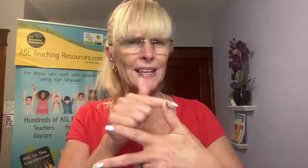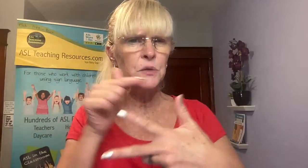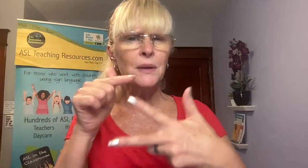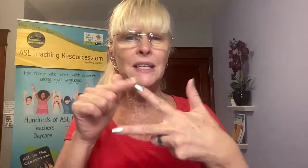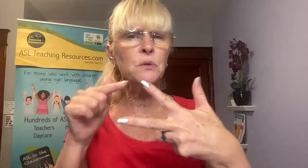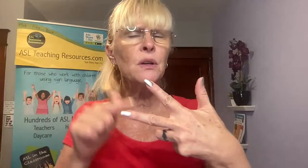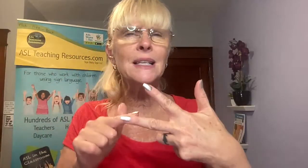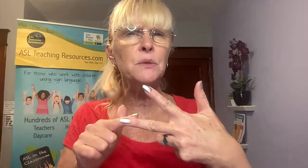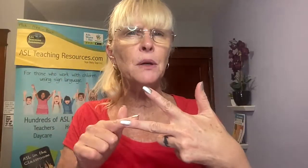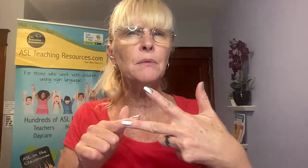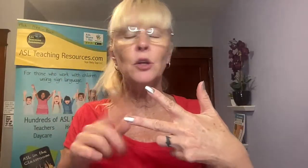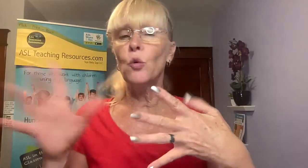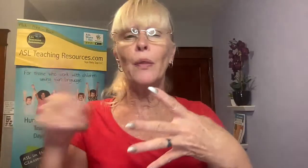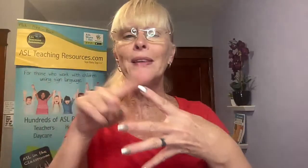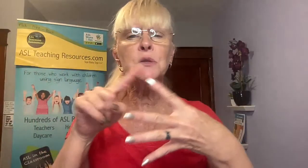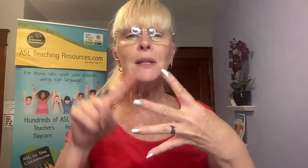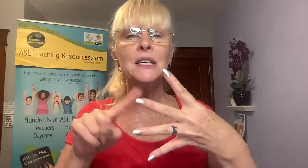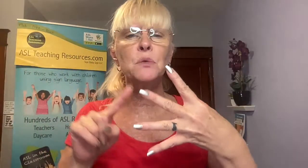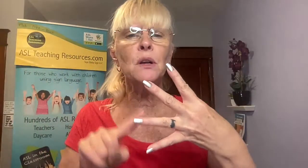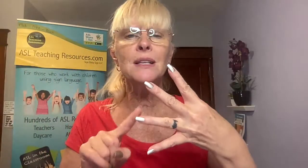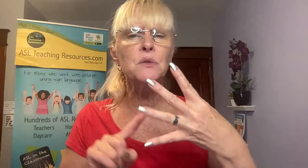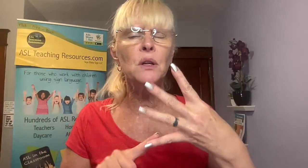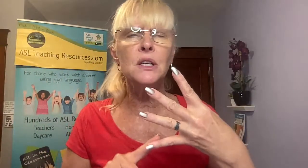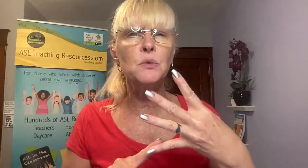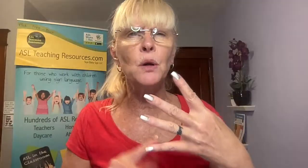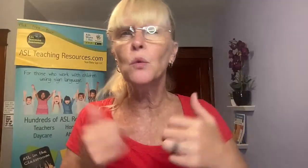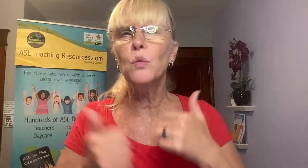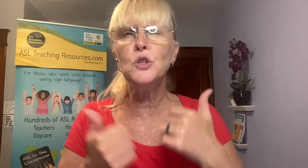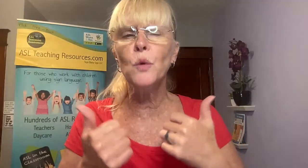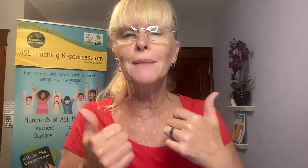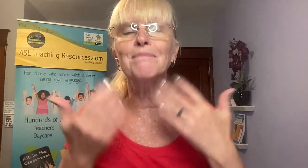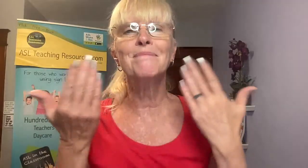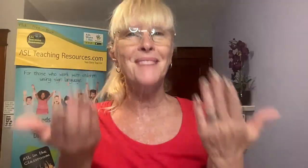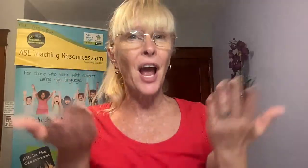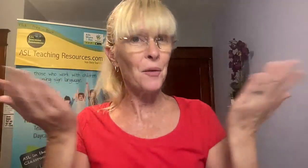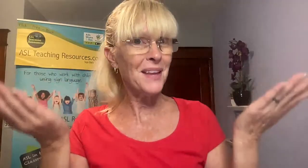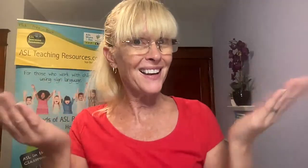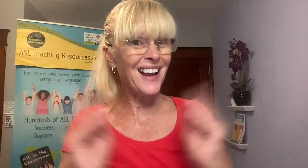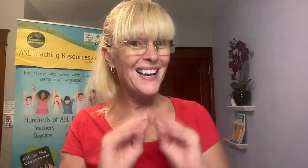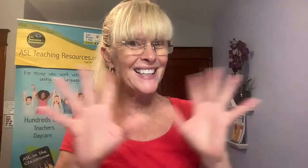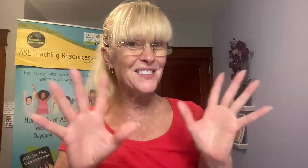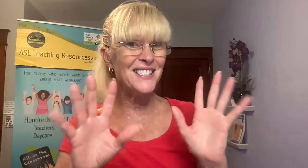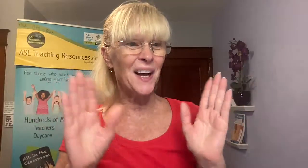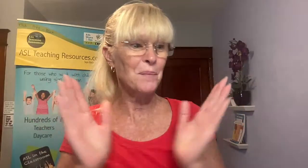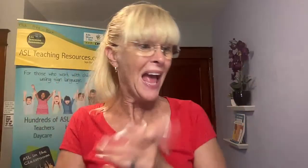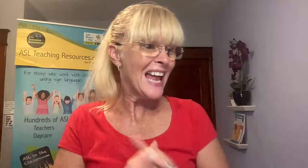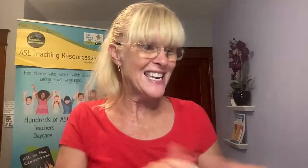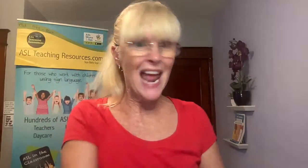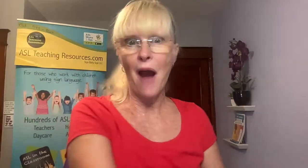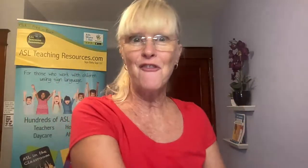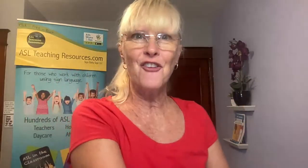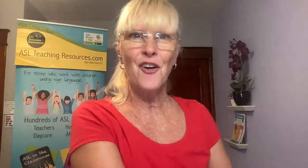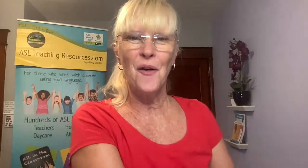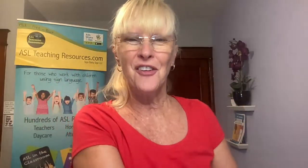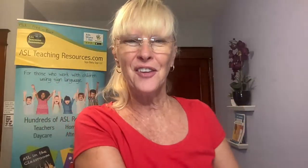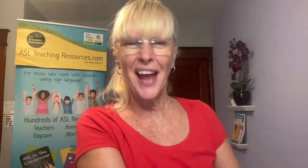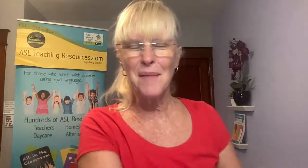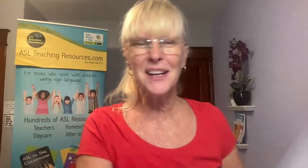one, or this one? You want this one, or this one, or this one? Which one? I hope that kind of clears it up. Now for our